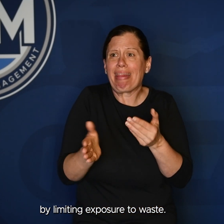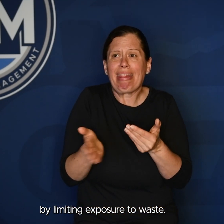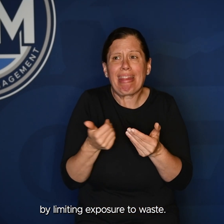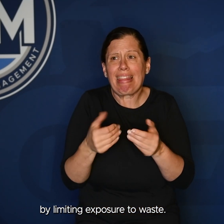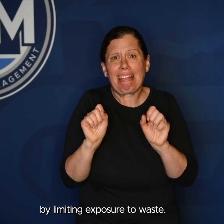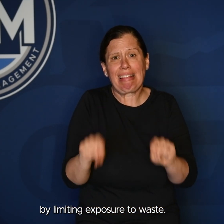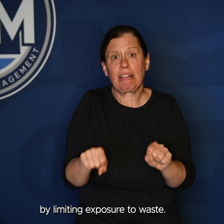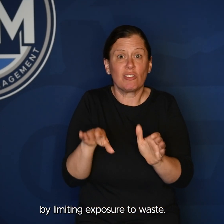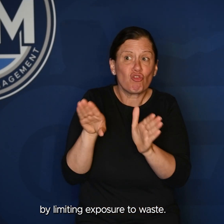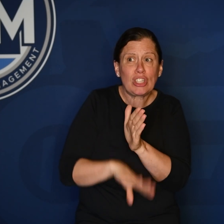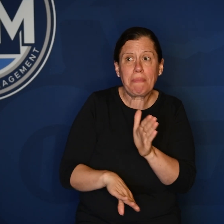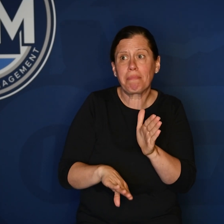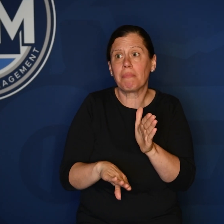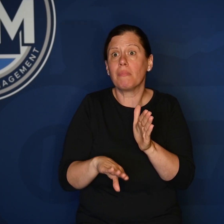waste.